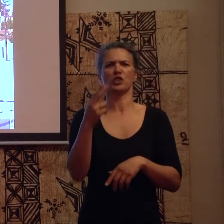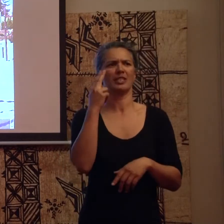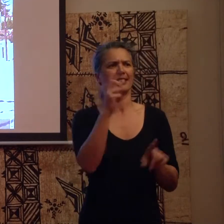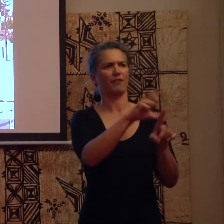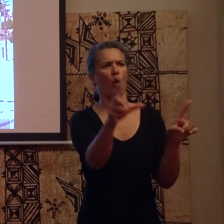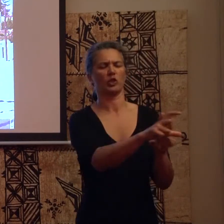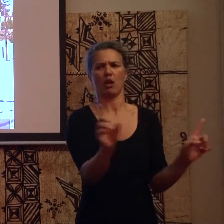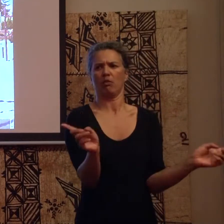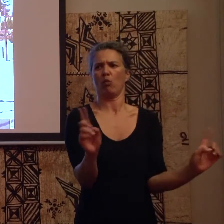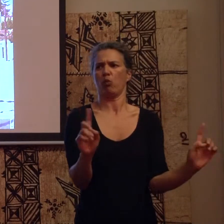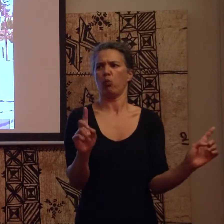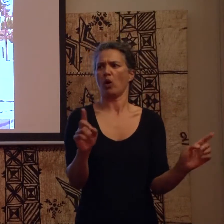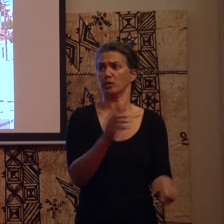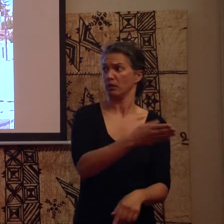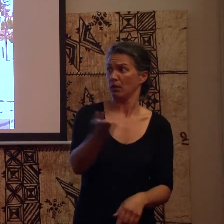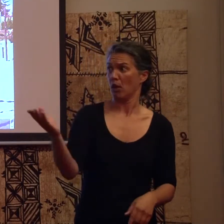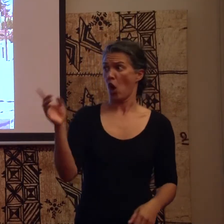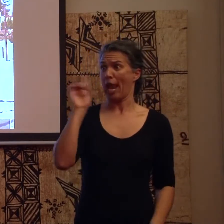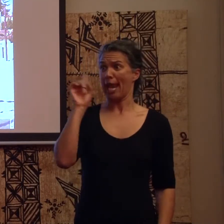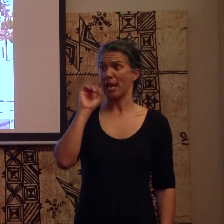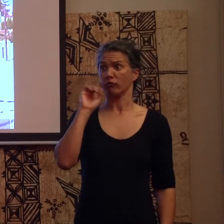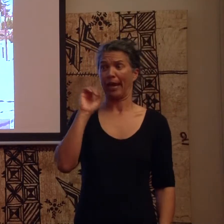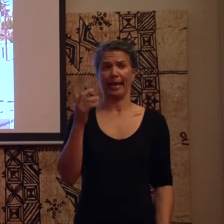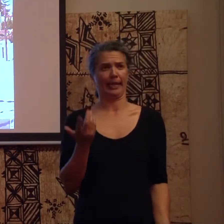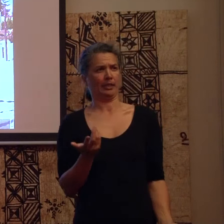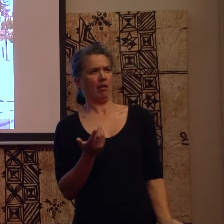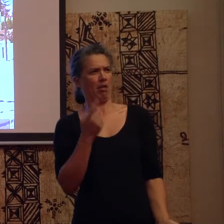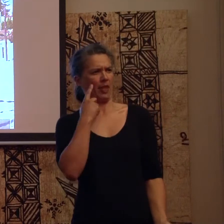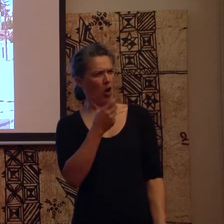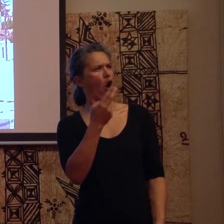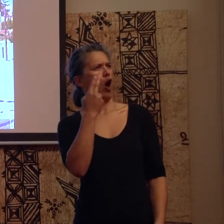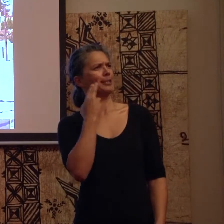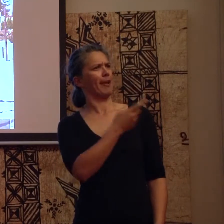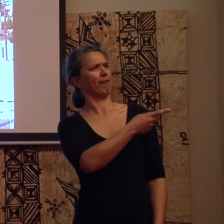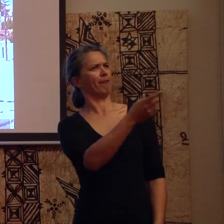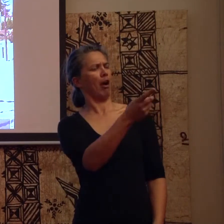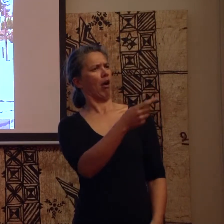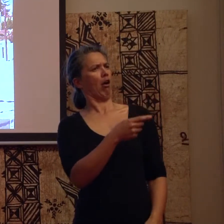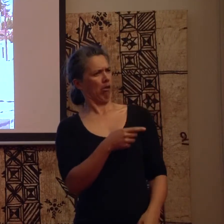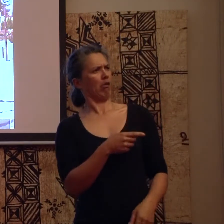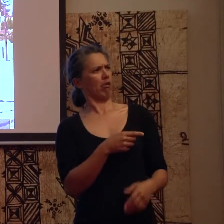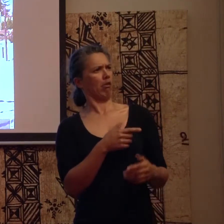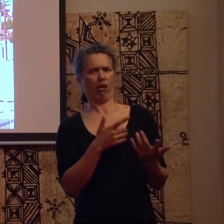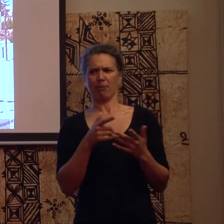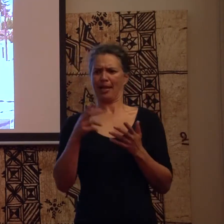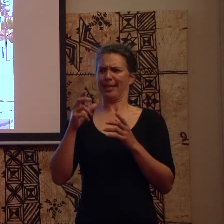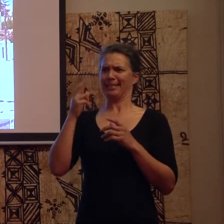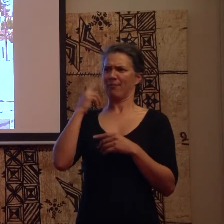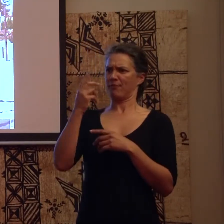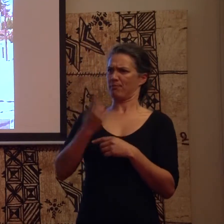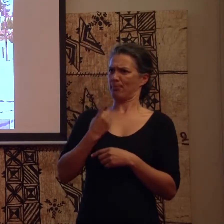because deafness. To the deaf community, my understanding is that it's not that deaf people don't consider it a